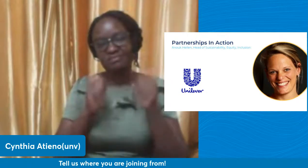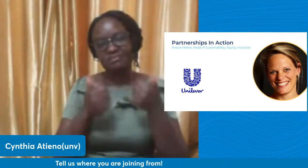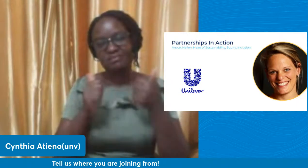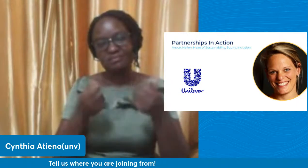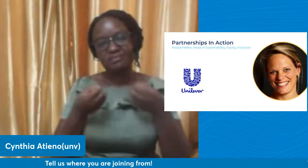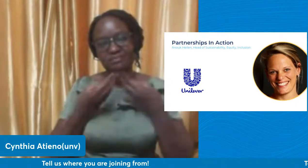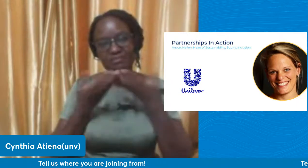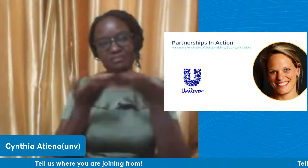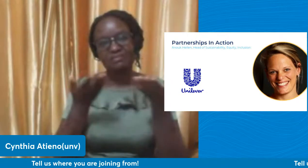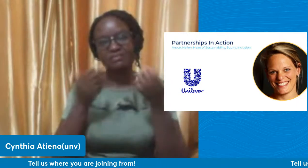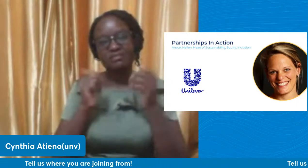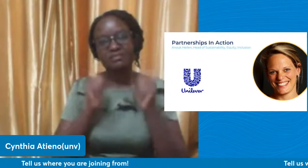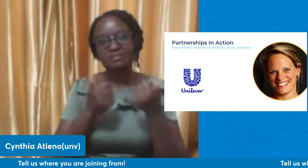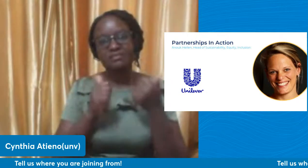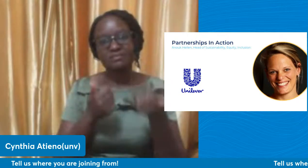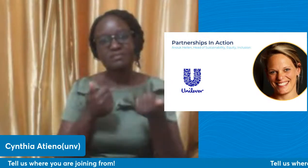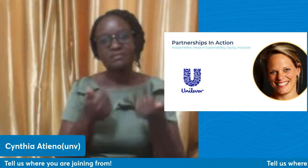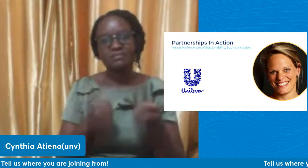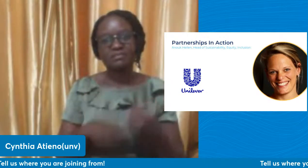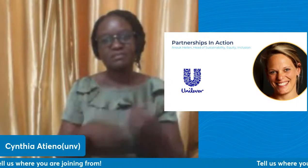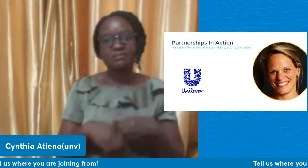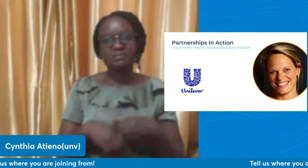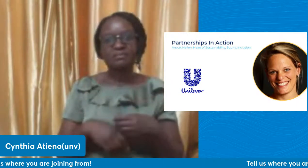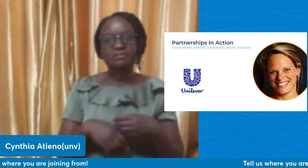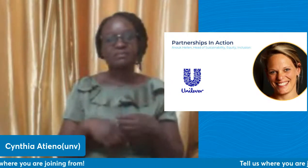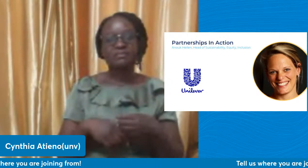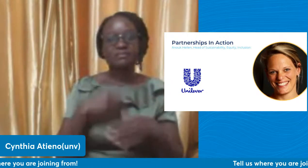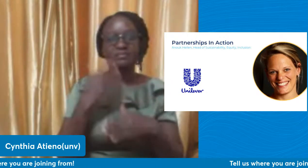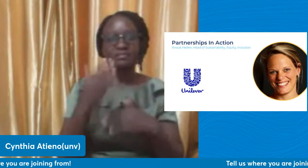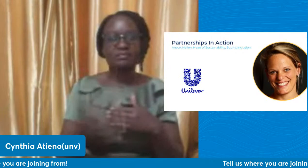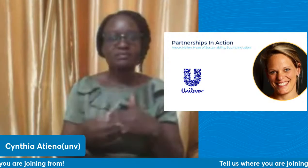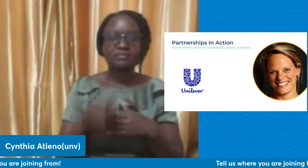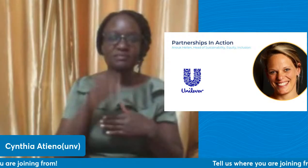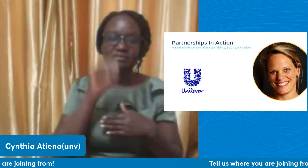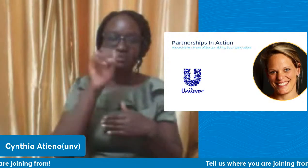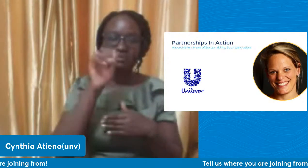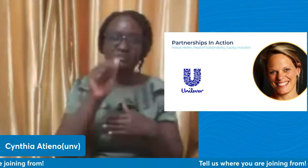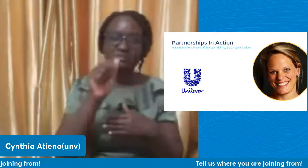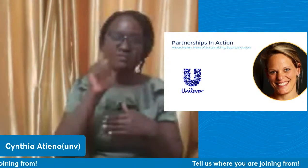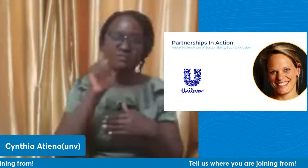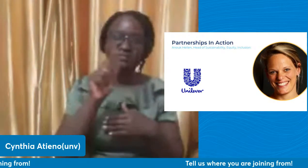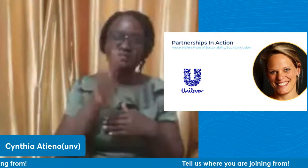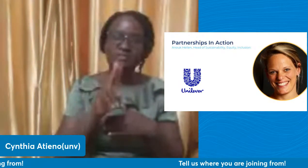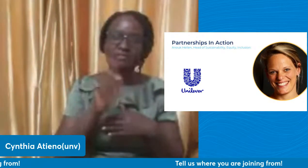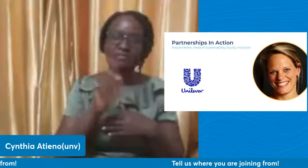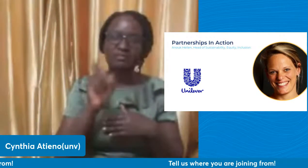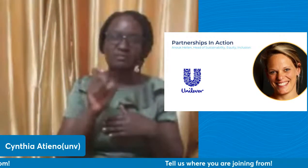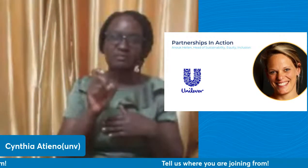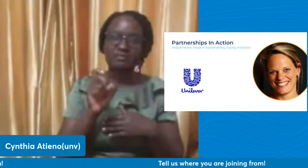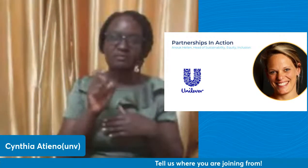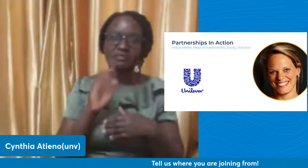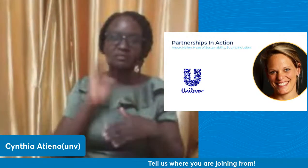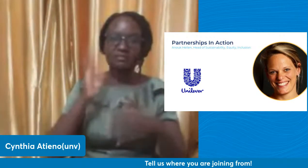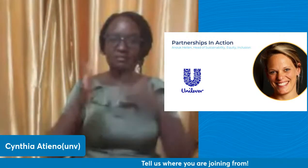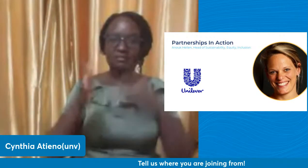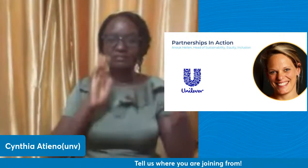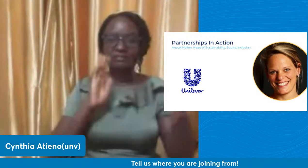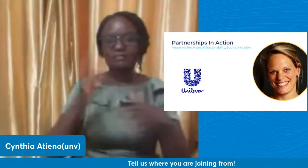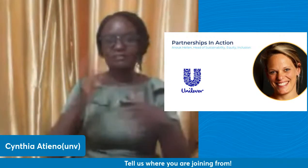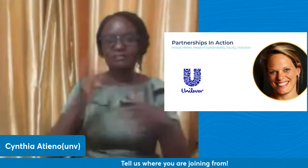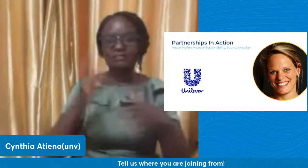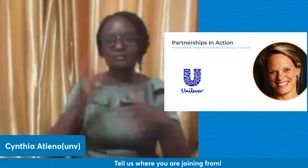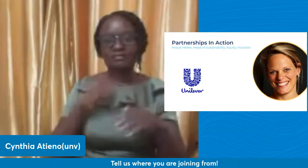Anouk's presentation. Anouk, over to you. Hi, everyone. Can everybody hear me well?